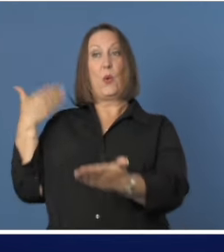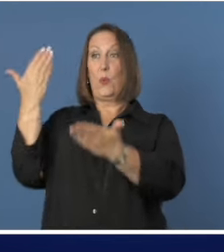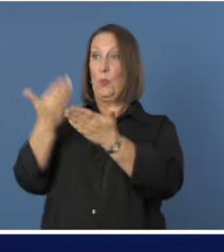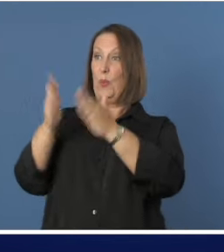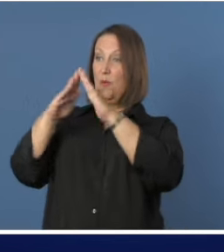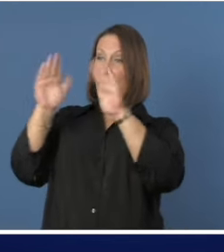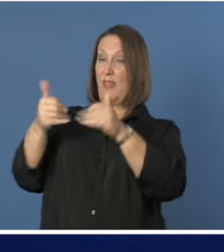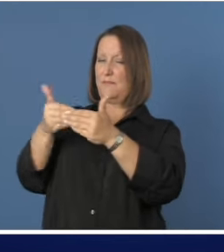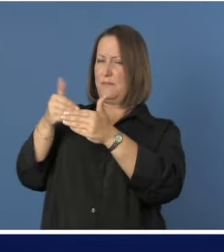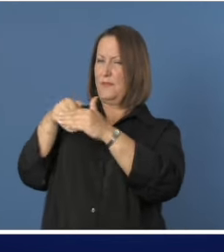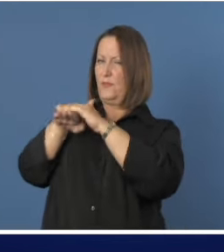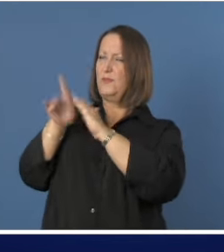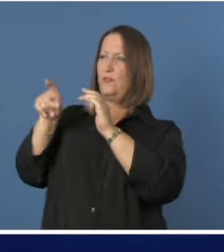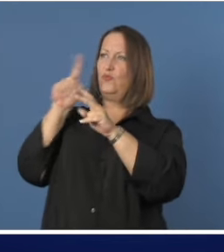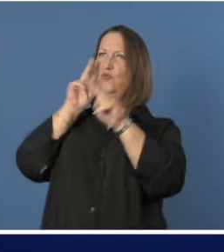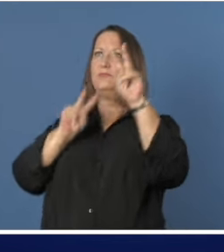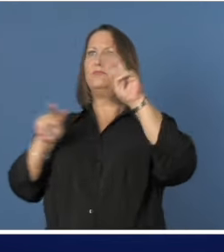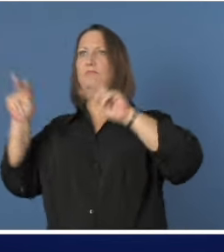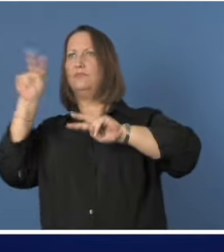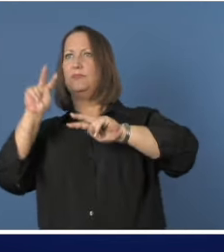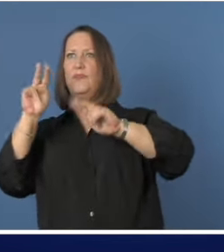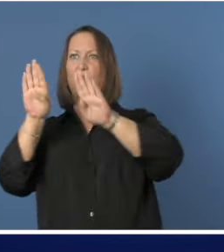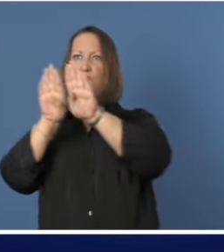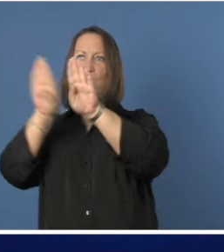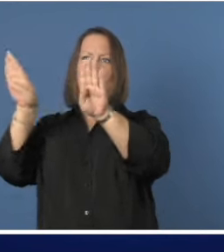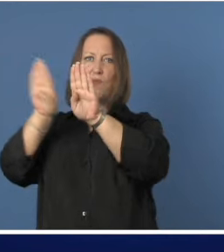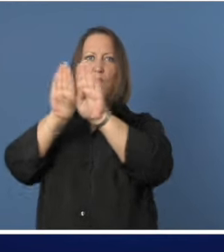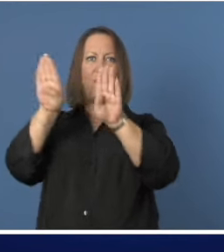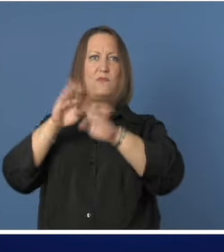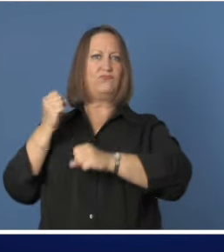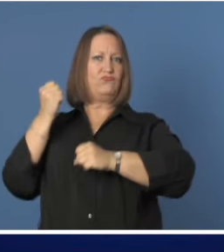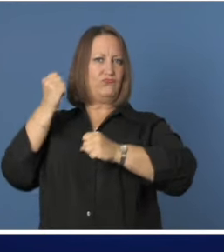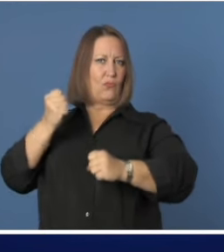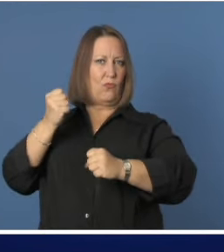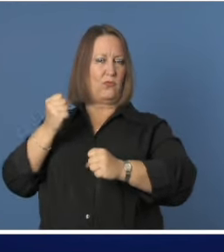Check for structural damage before entering.